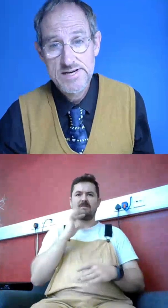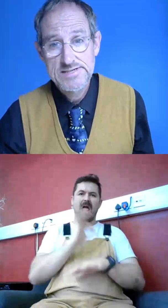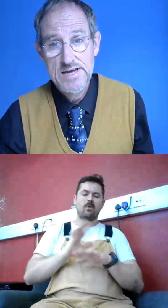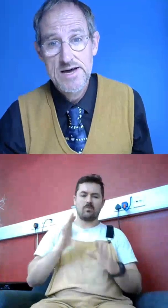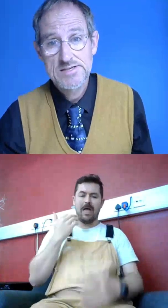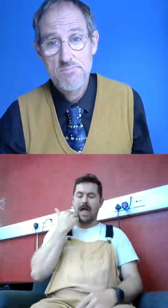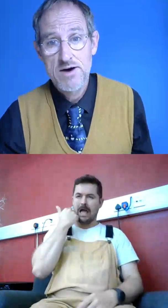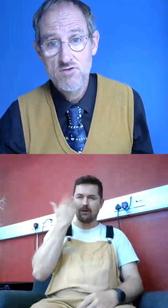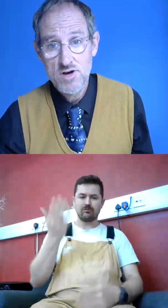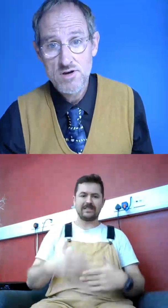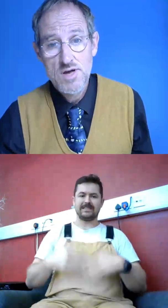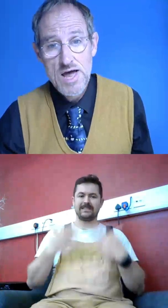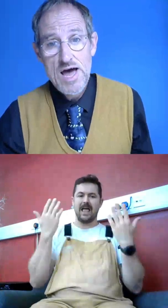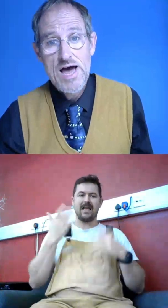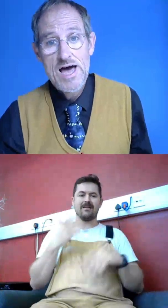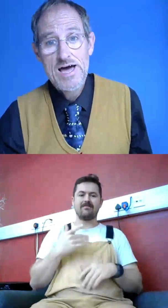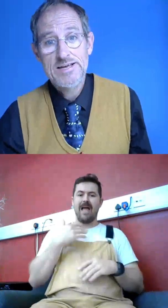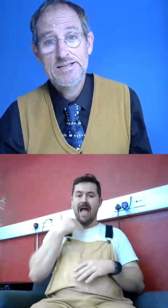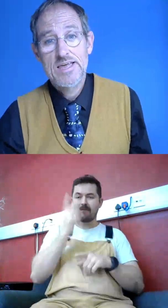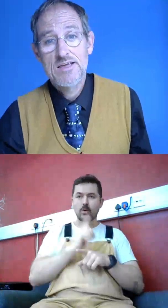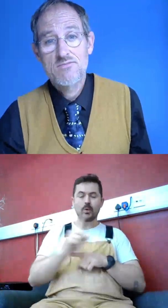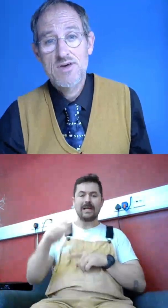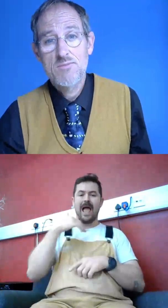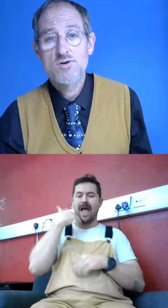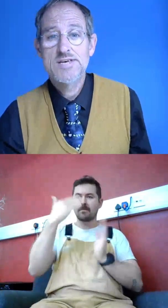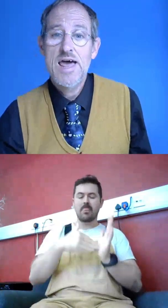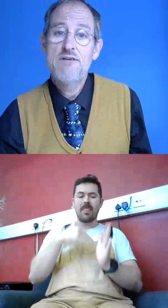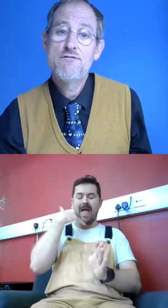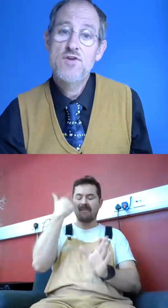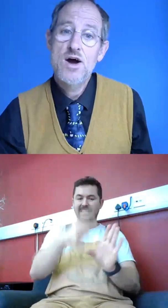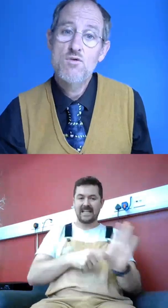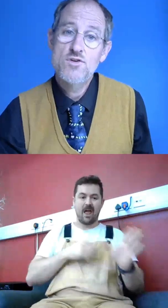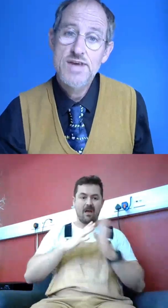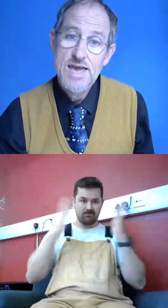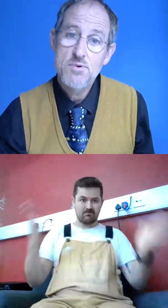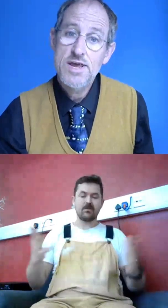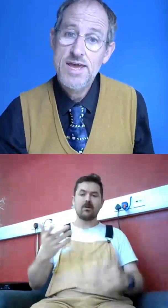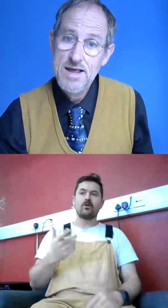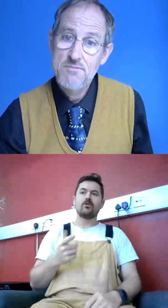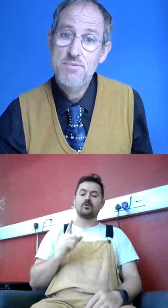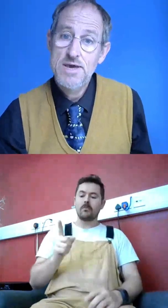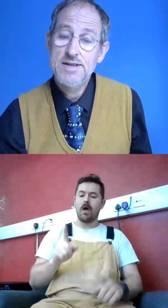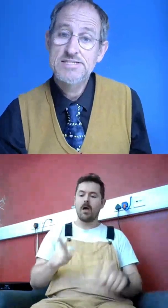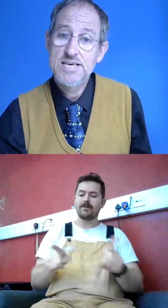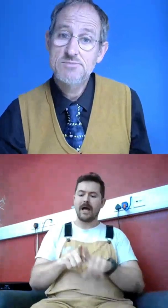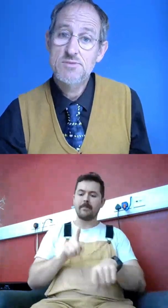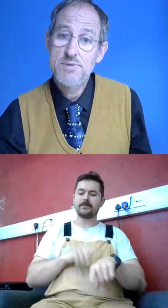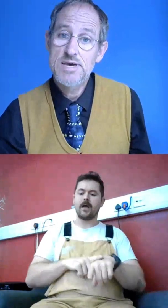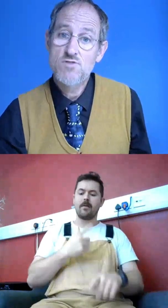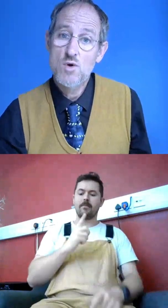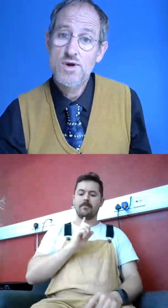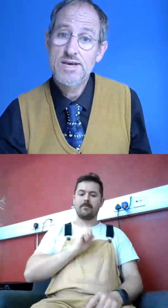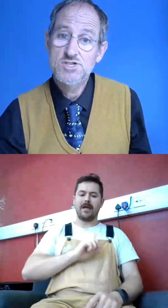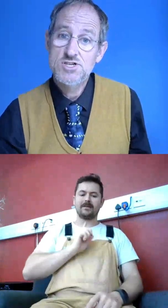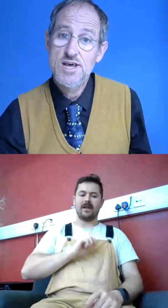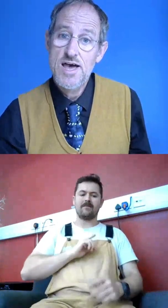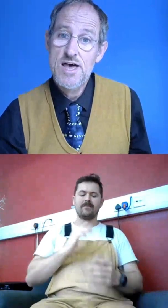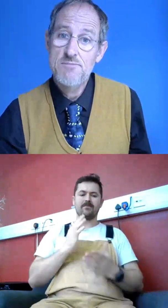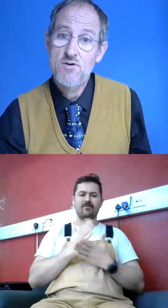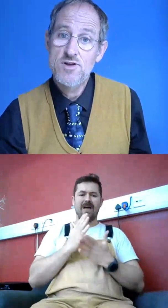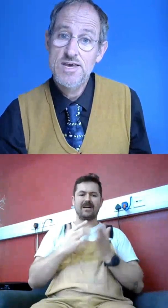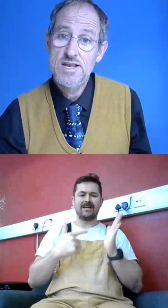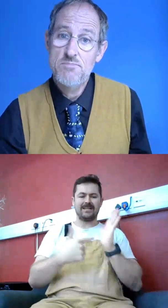which can present as a barrier. And I'm not saying every hour of the day, but it can be, and it seems to be growing